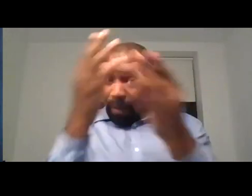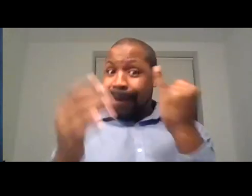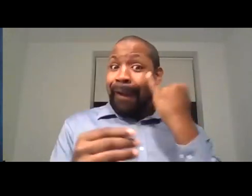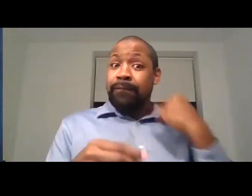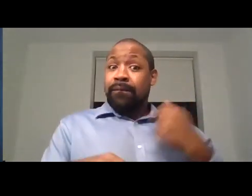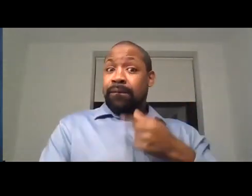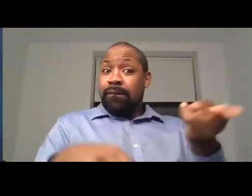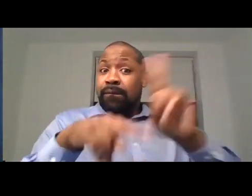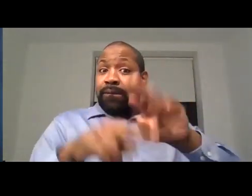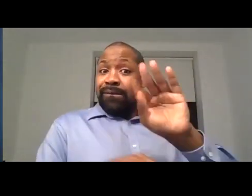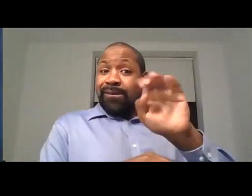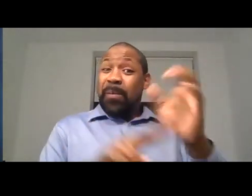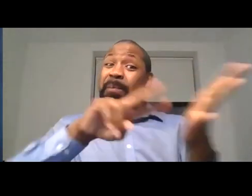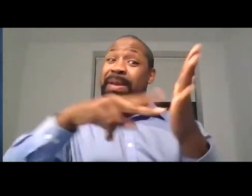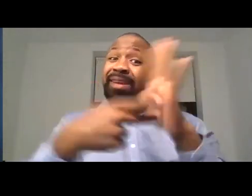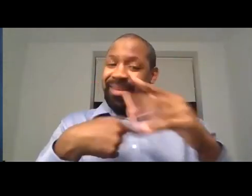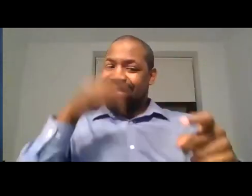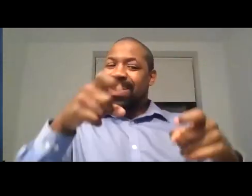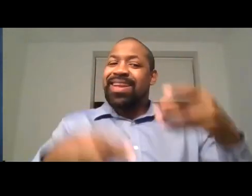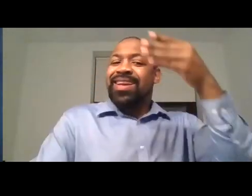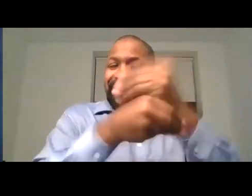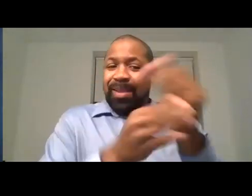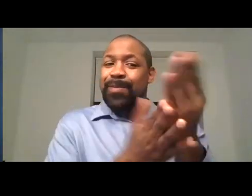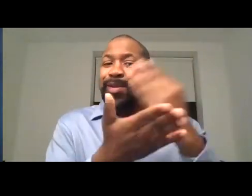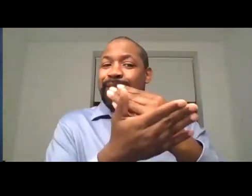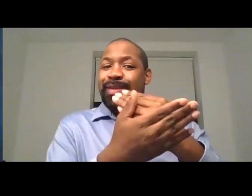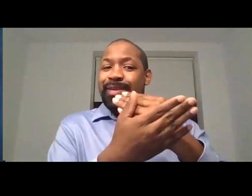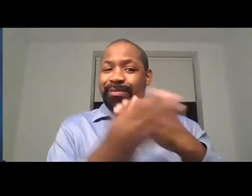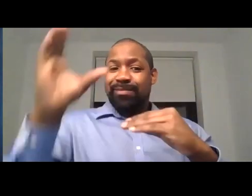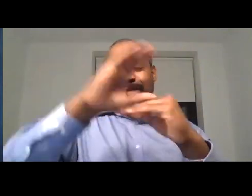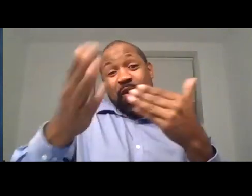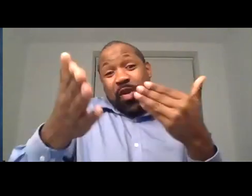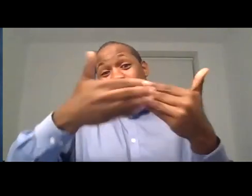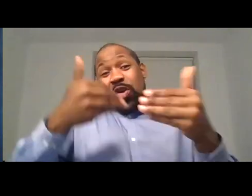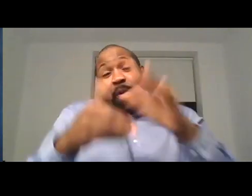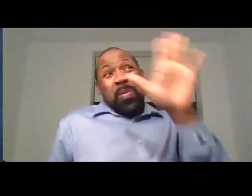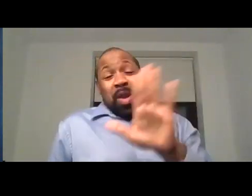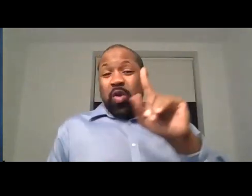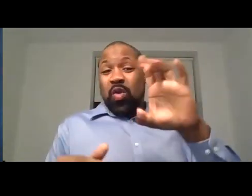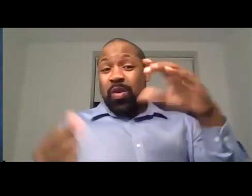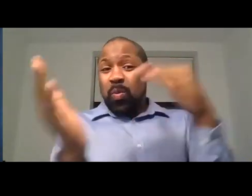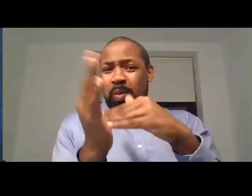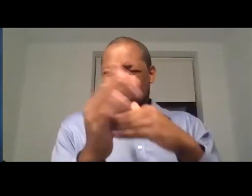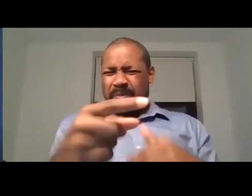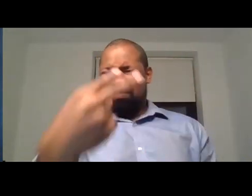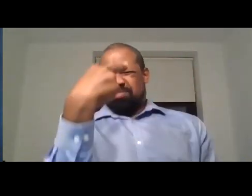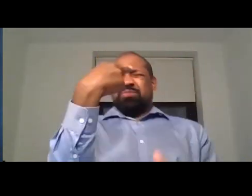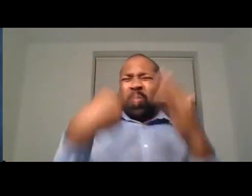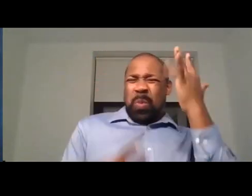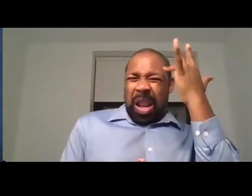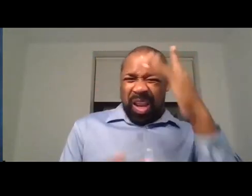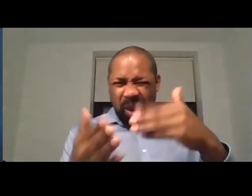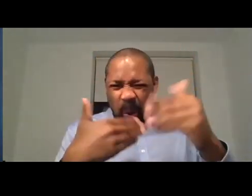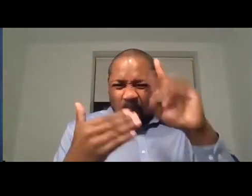will gain an FTE and we'll let you know if that happens. If it does, that means that we would also have added to the